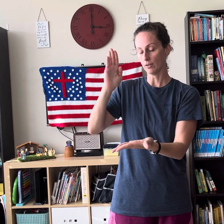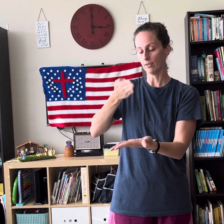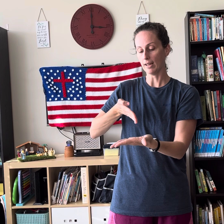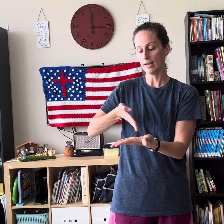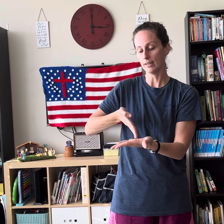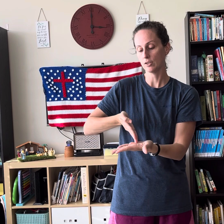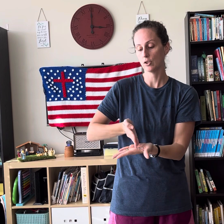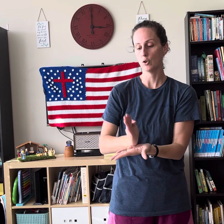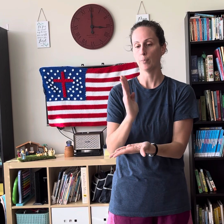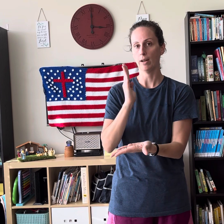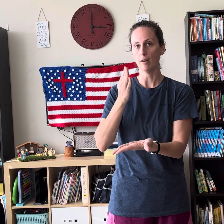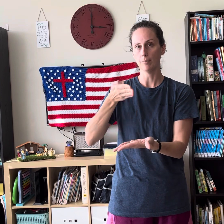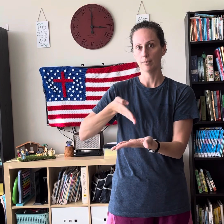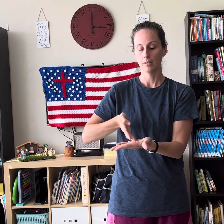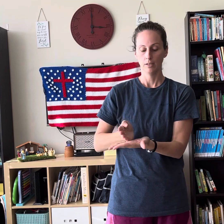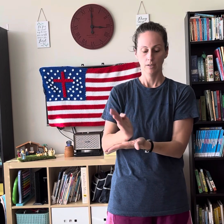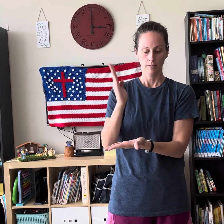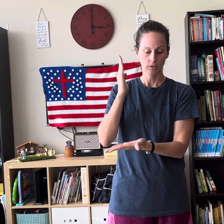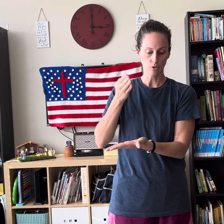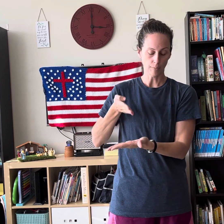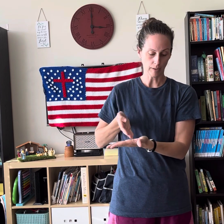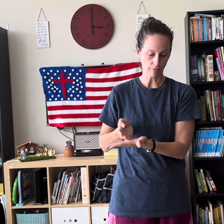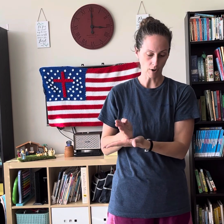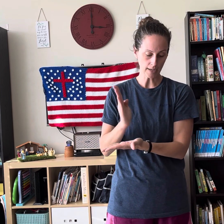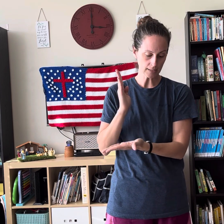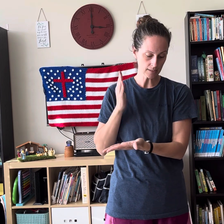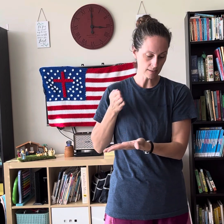flat hand scoop it up to do Bill of Rights.